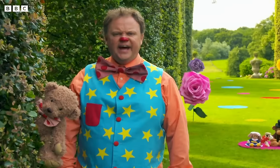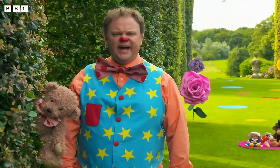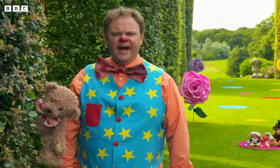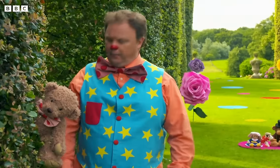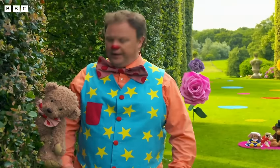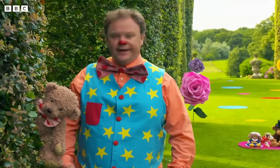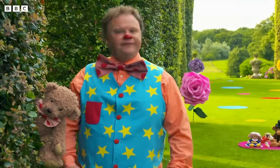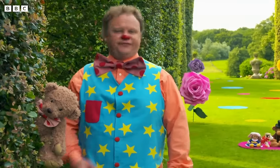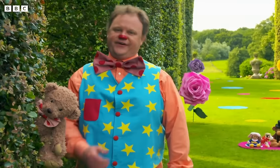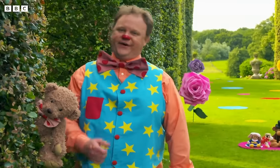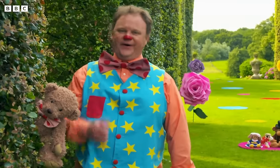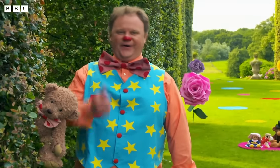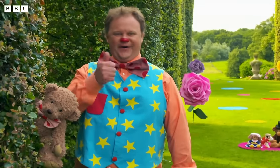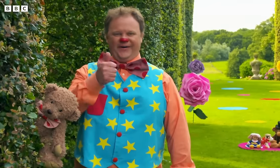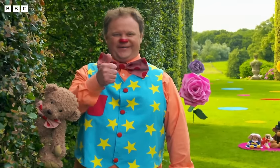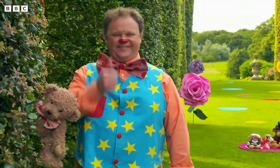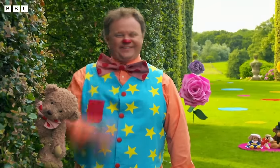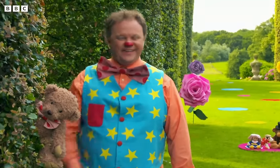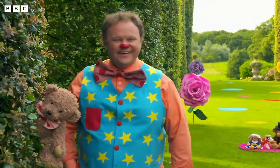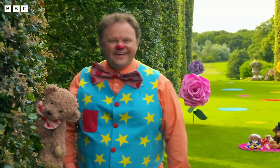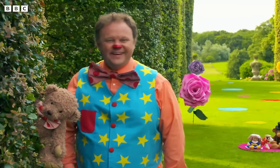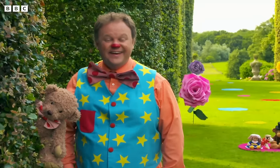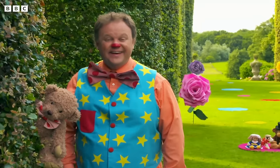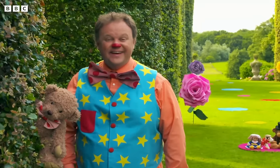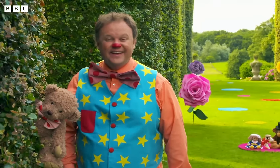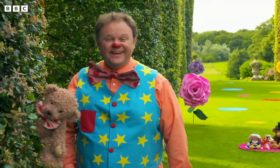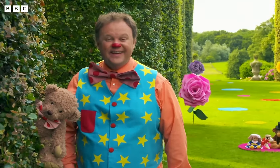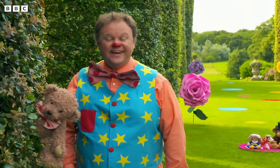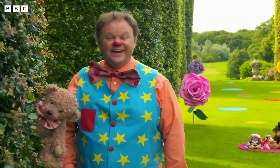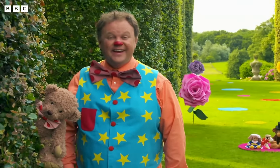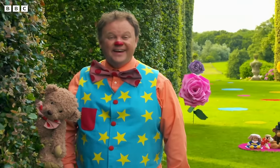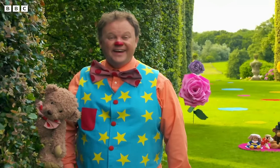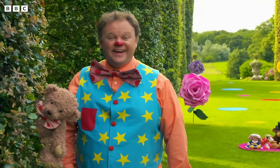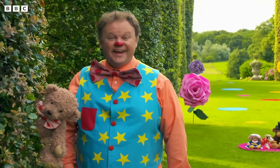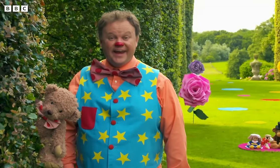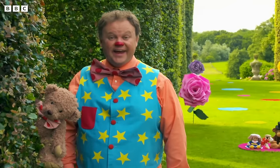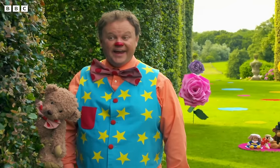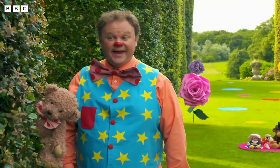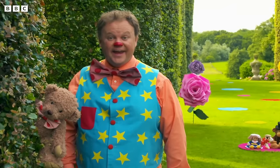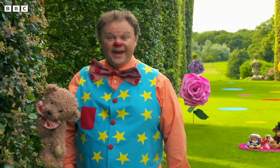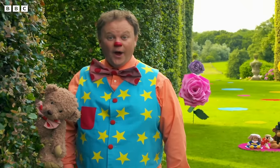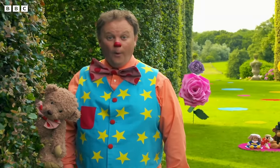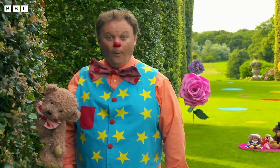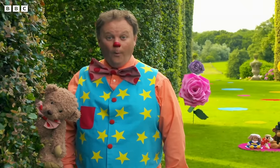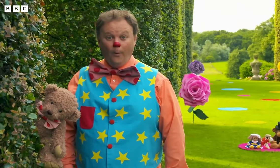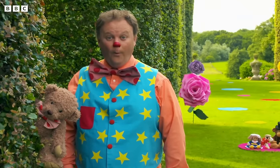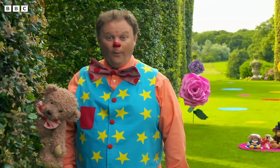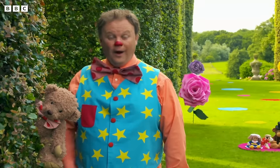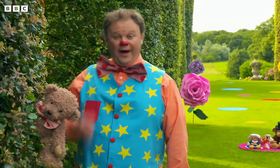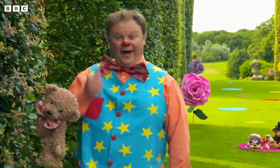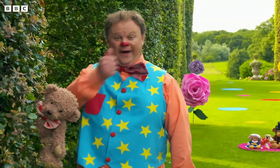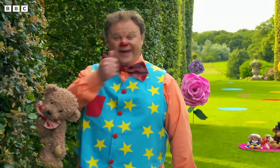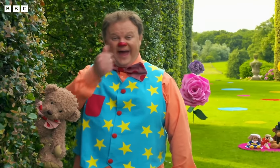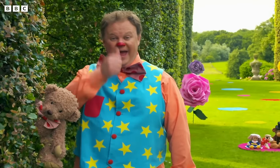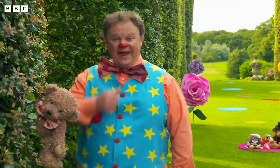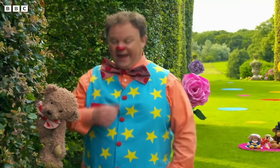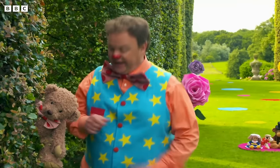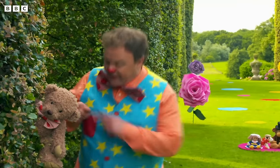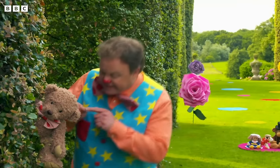too? Oh, of course. Let's close our eyes and count to 10, Mr. Tumble. Okay. Ready,